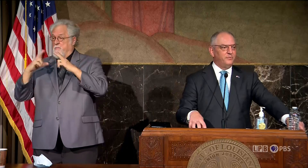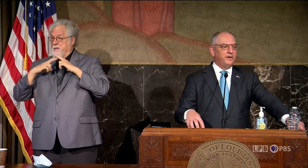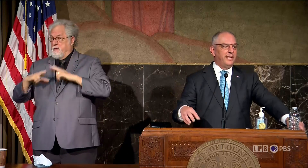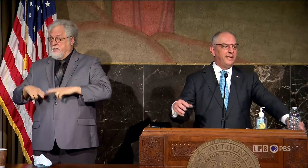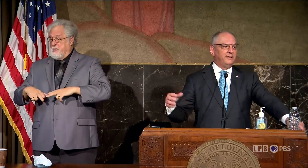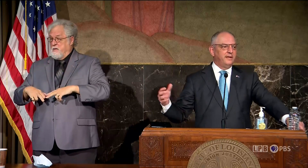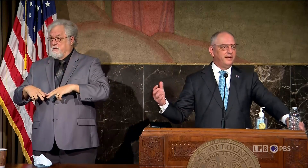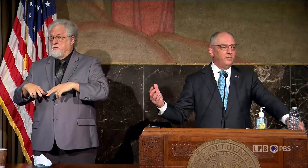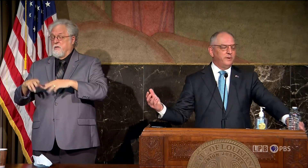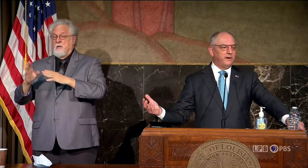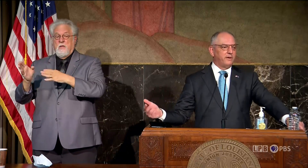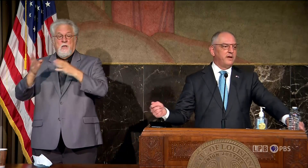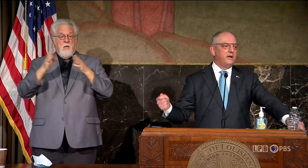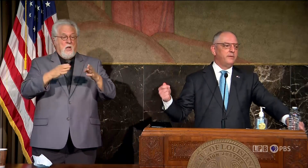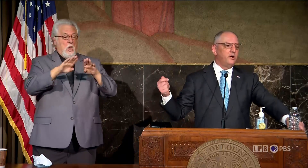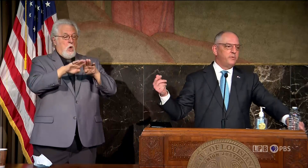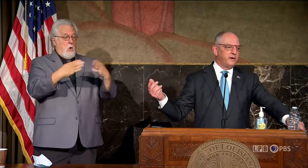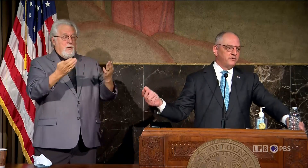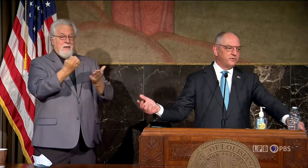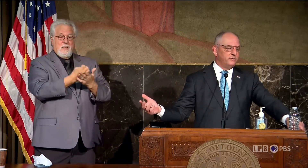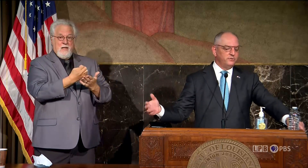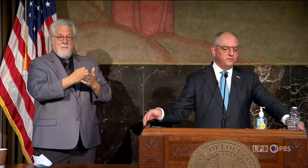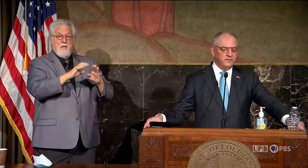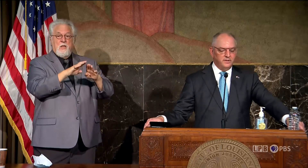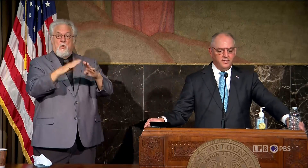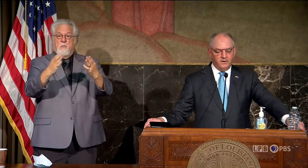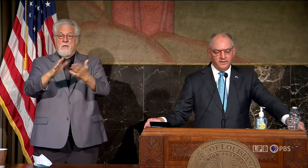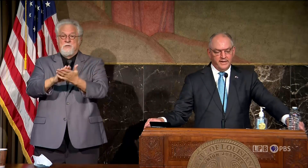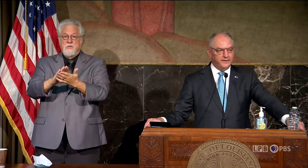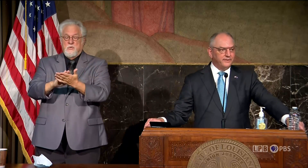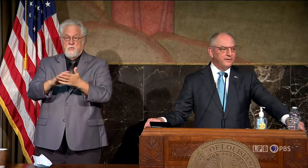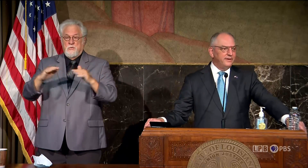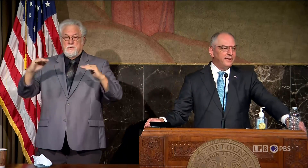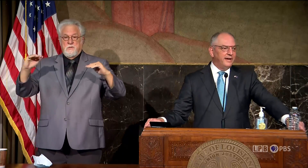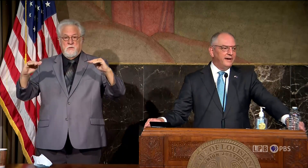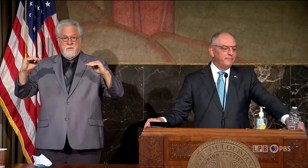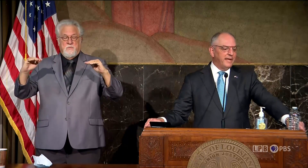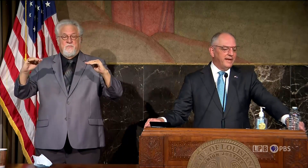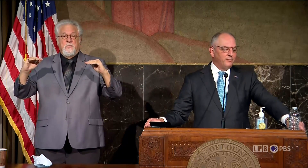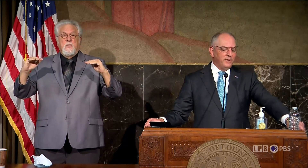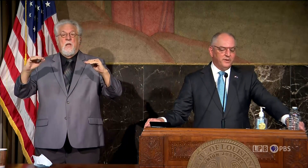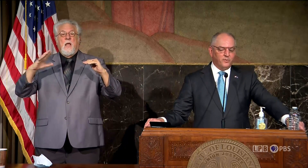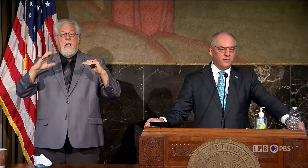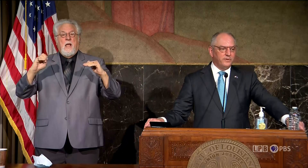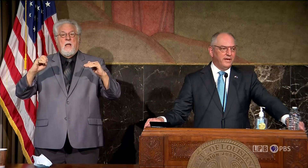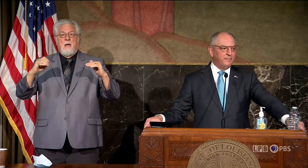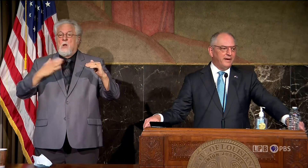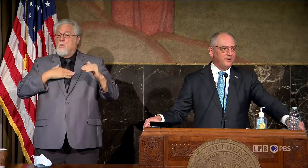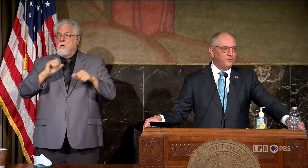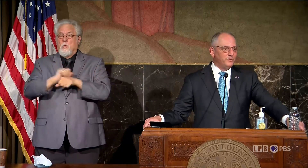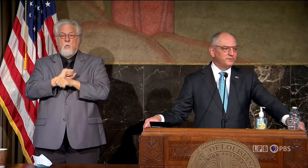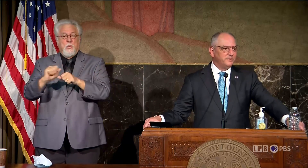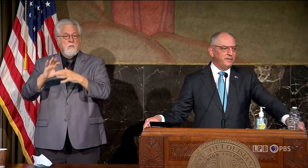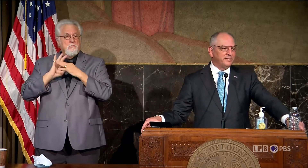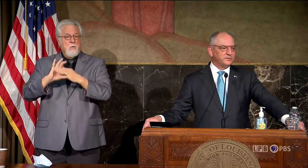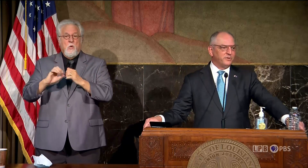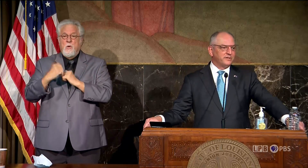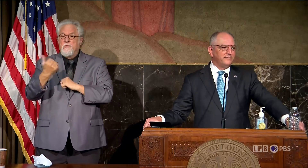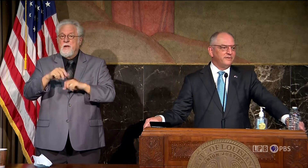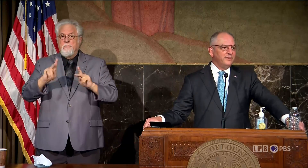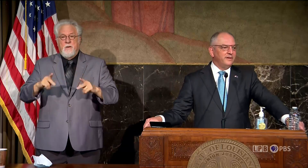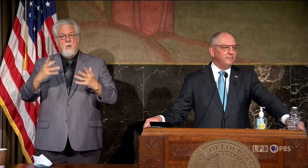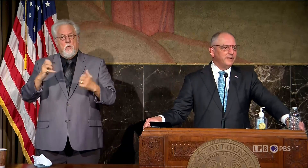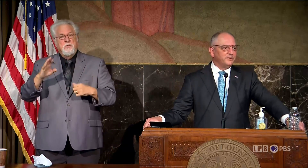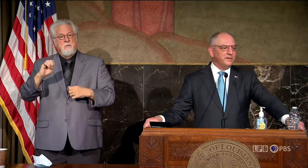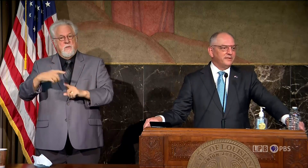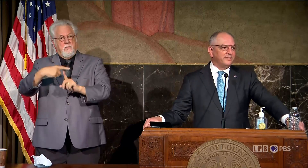imperative on the one hand and opening our economy, opening our schools on the other. And I'm willing to work with anybody who wants to be